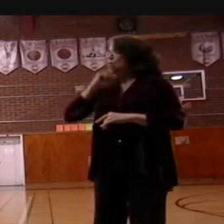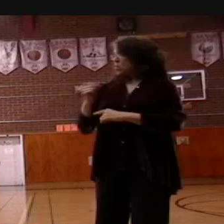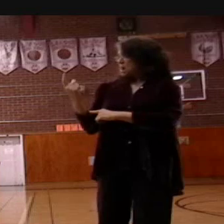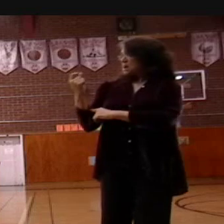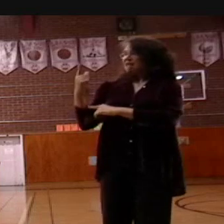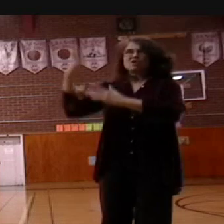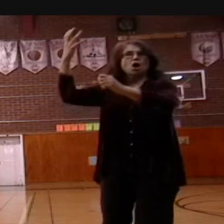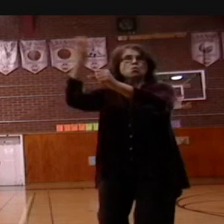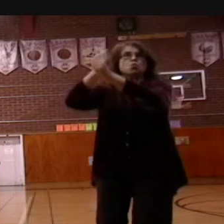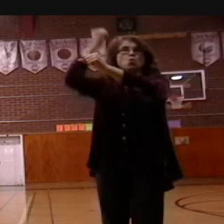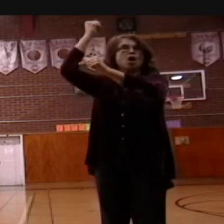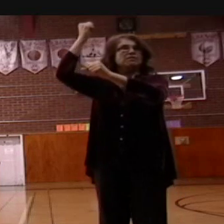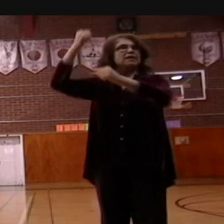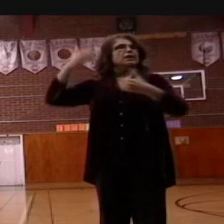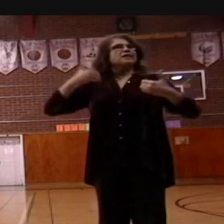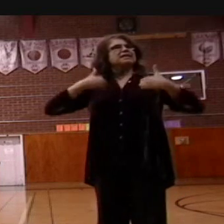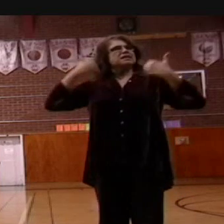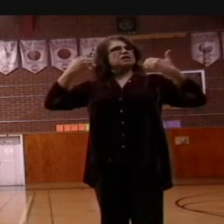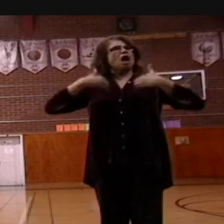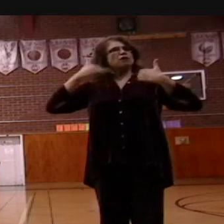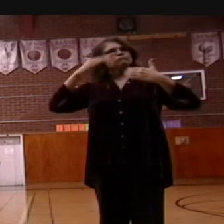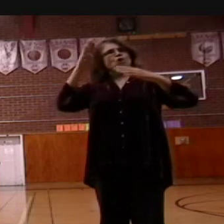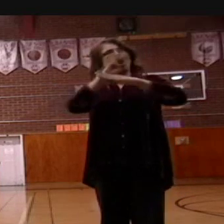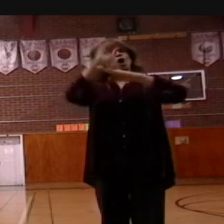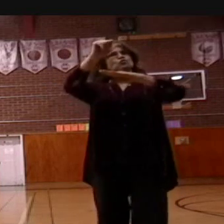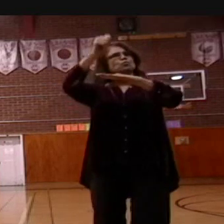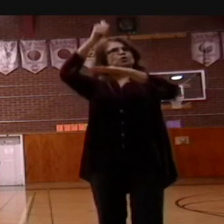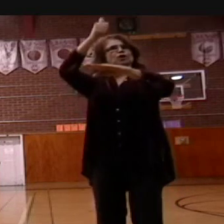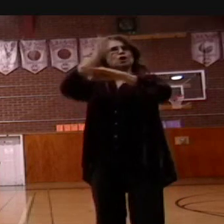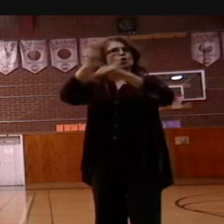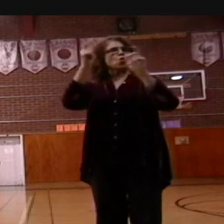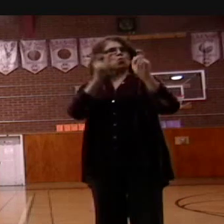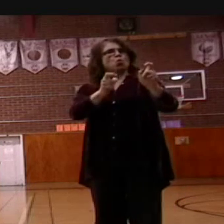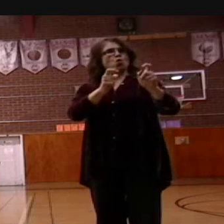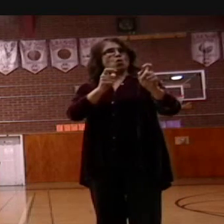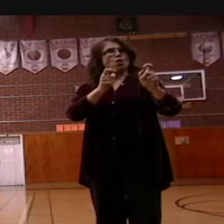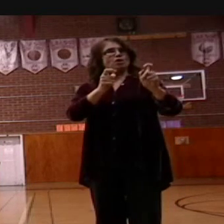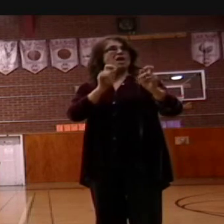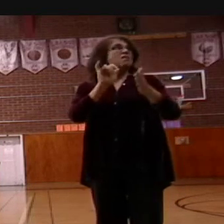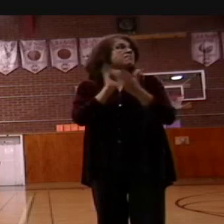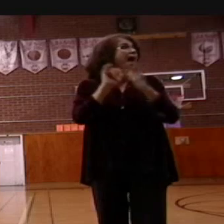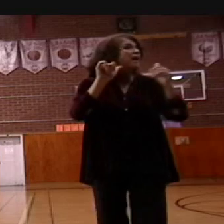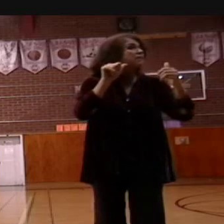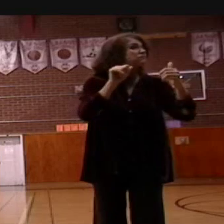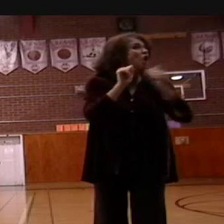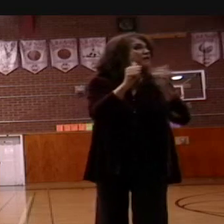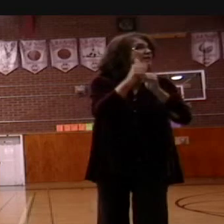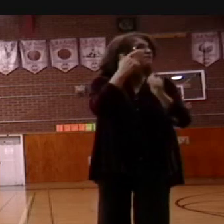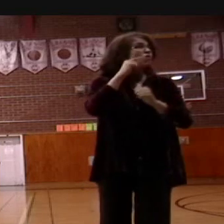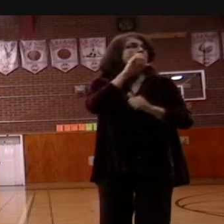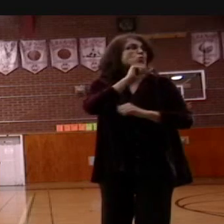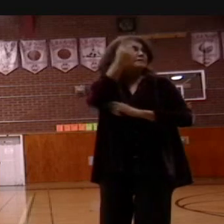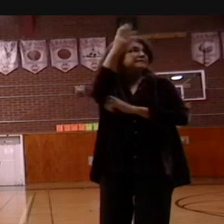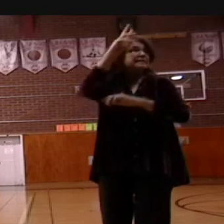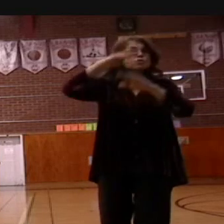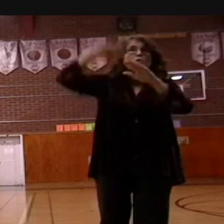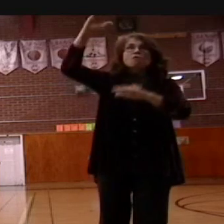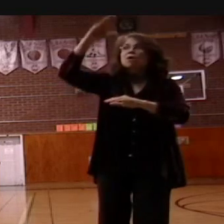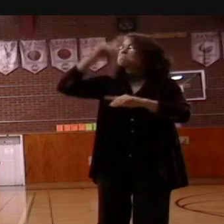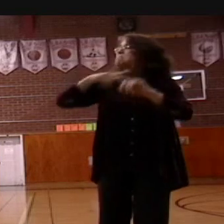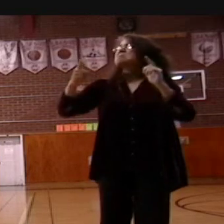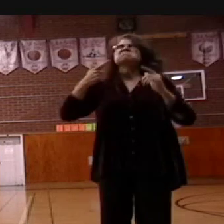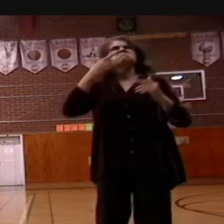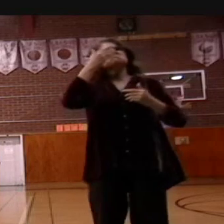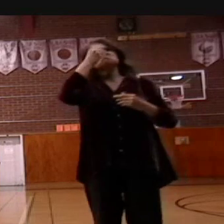I was pretty cool because the contest was for 16 and older, but I entered anyway. I explained that there were a lot of kids